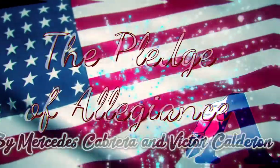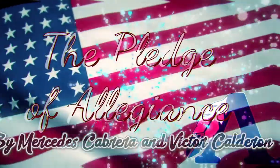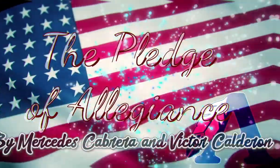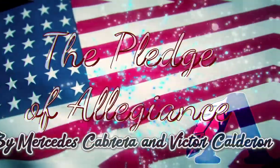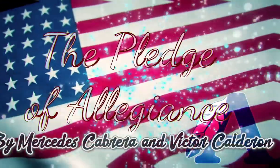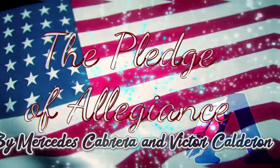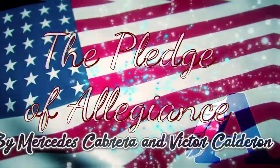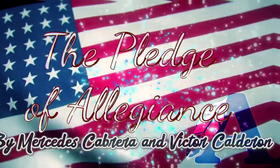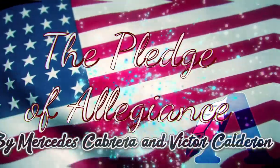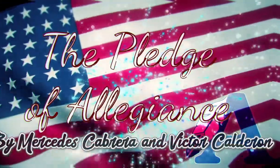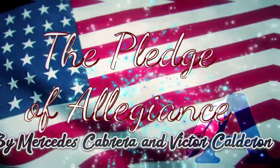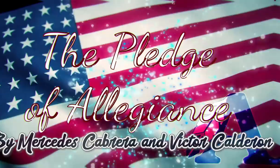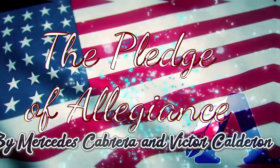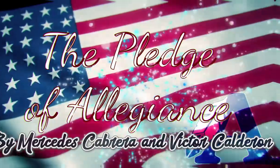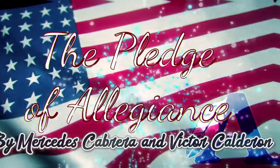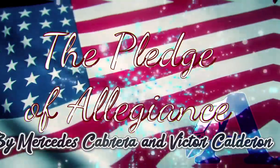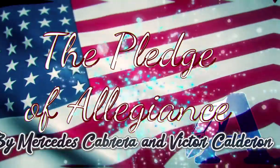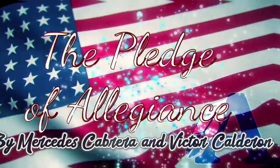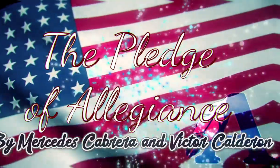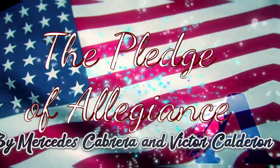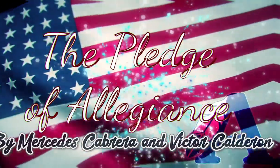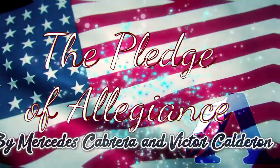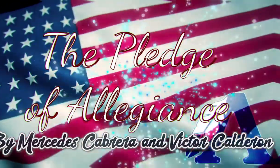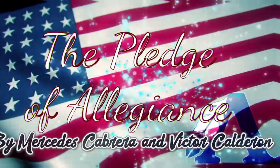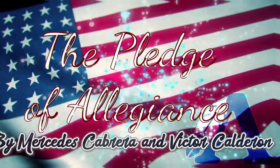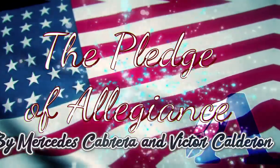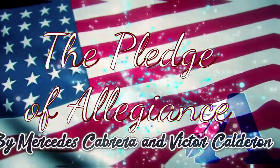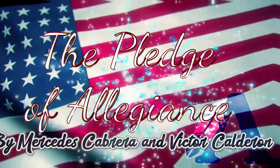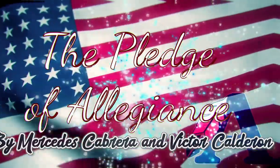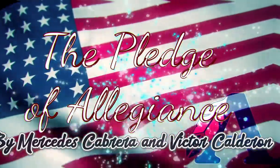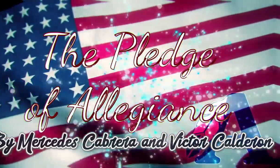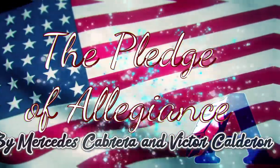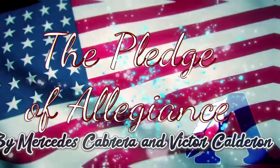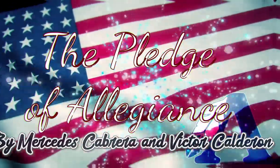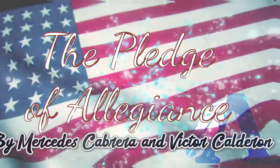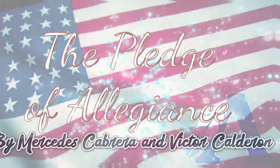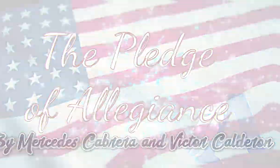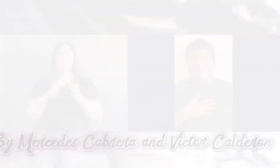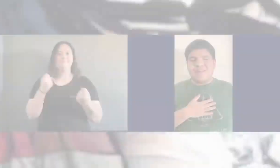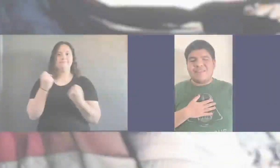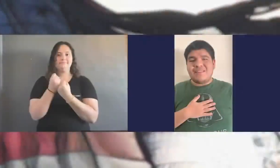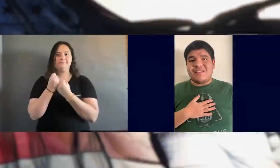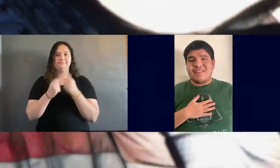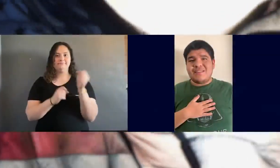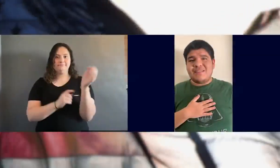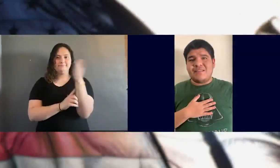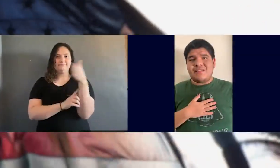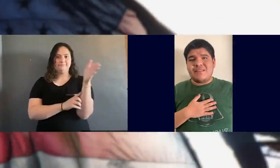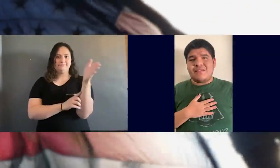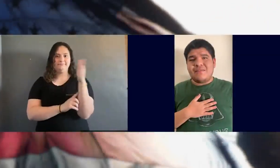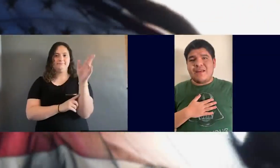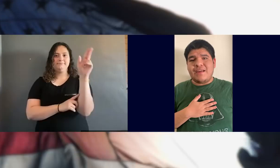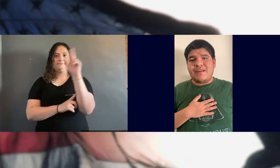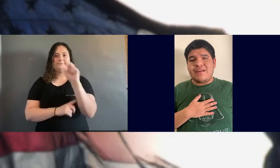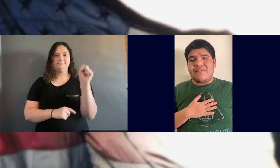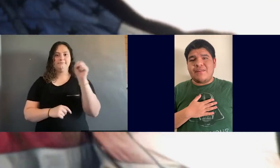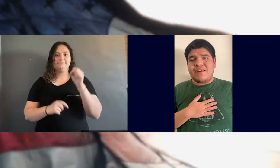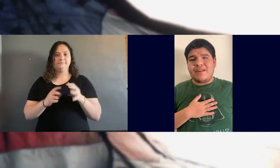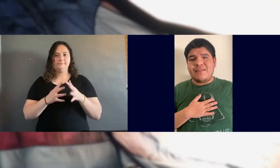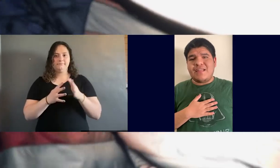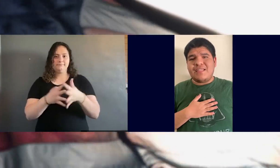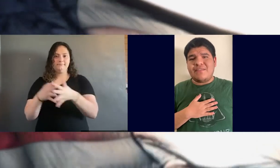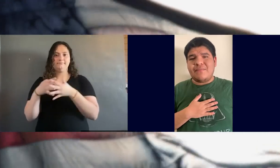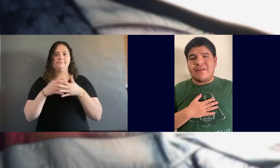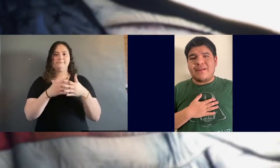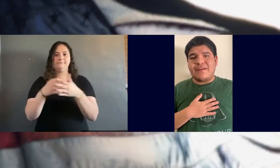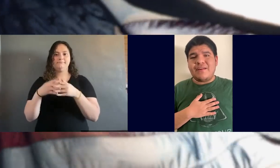The Pledge of Allegiance by Mercedes Cabrera and Victor Calderon. I pledge allegiance to the flag of the